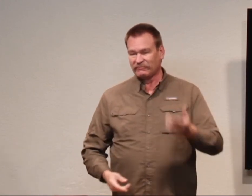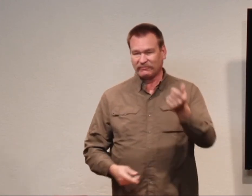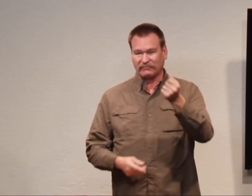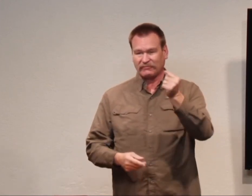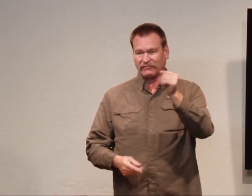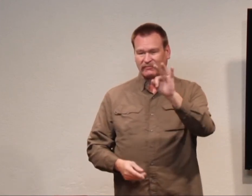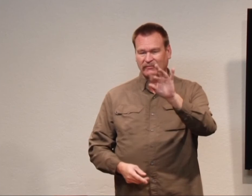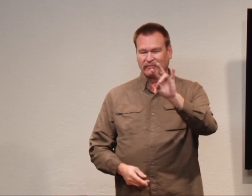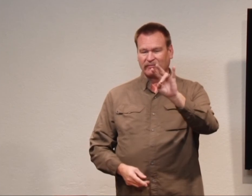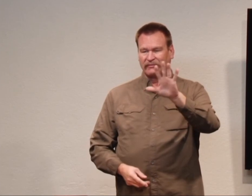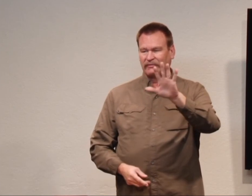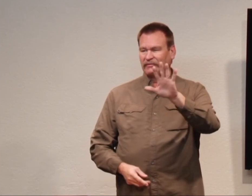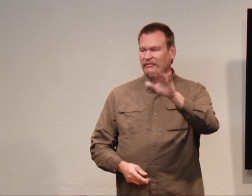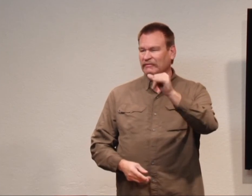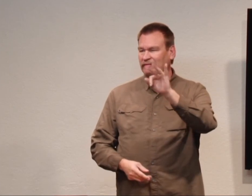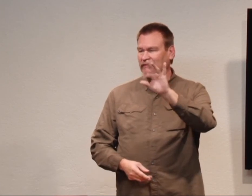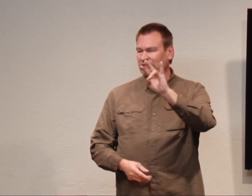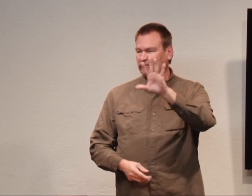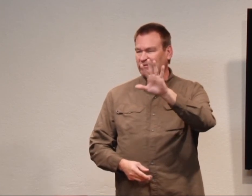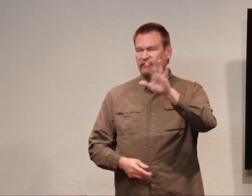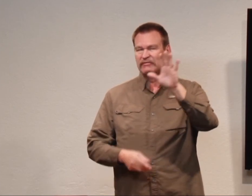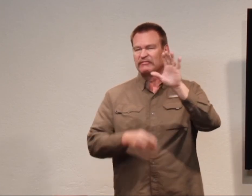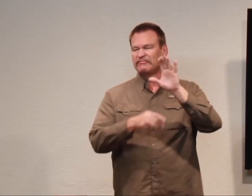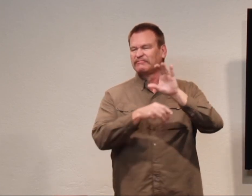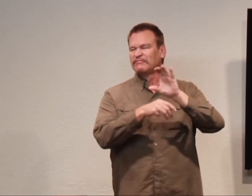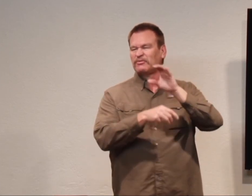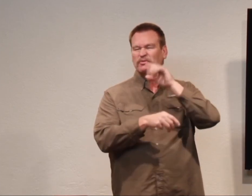year, oh my goodness. I think it was from